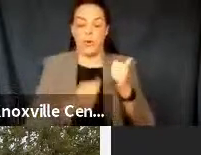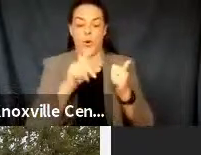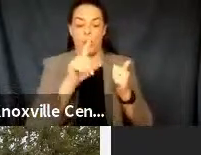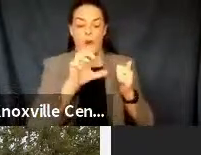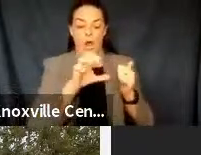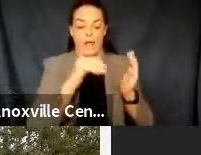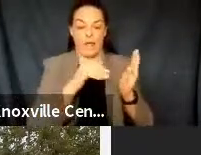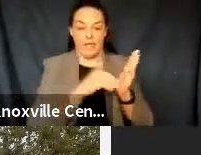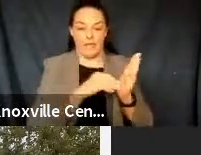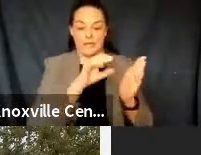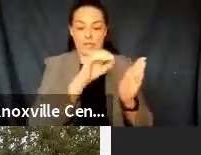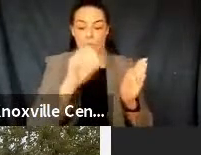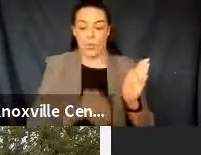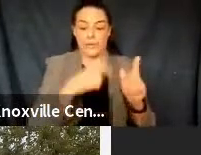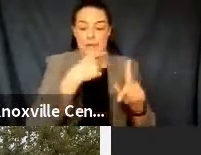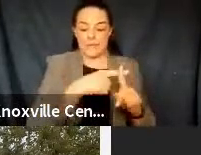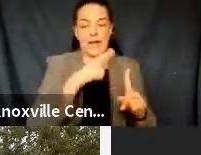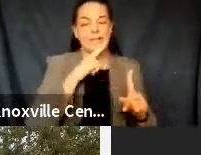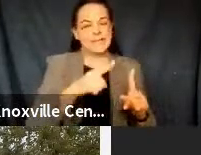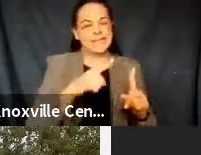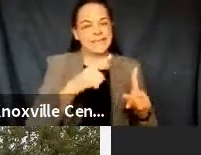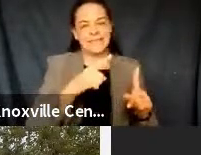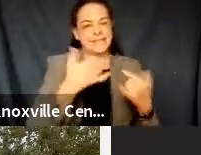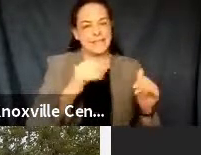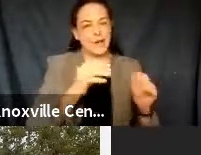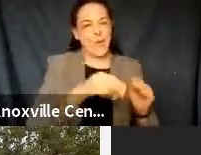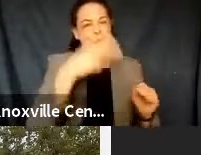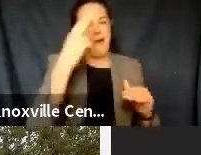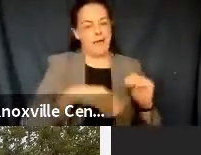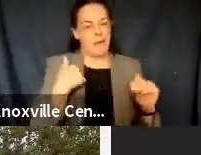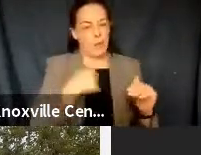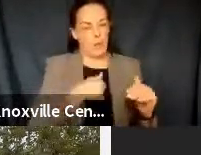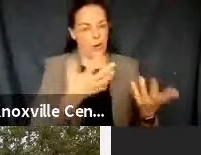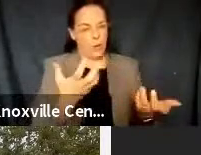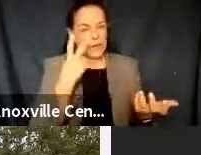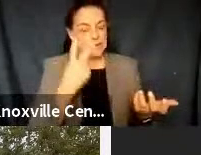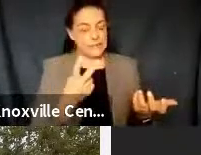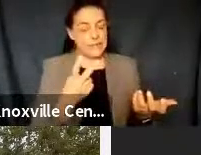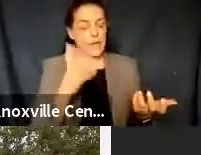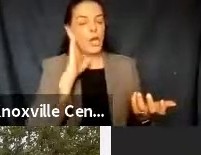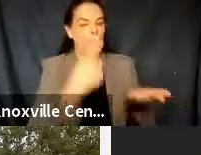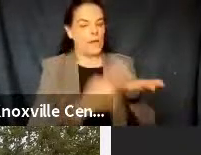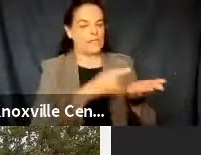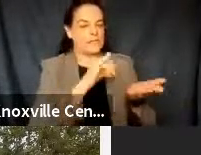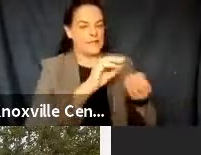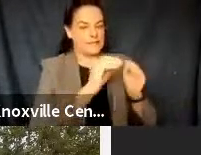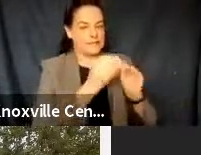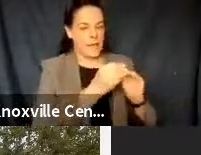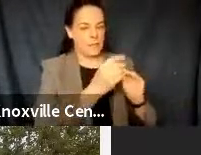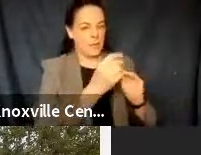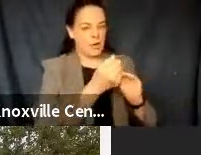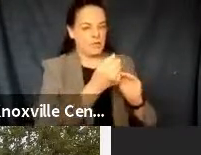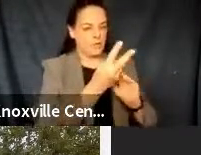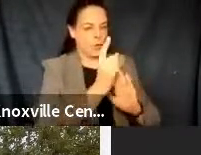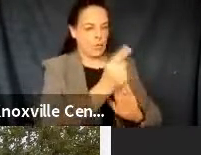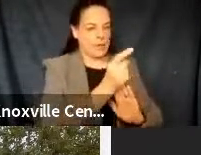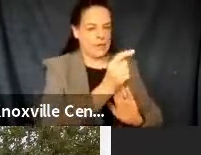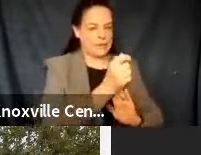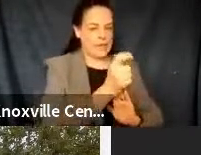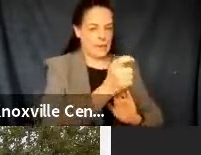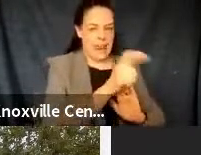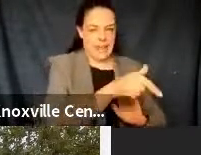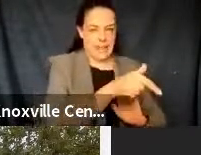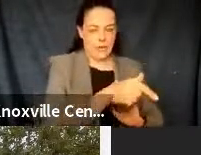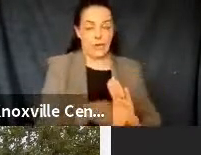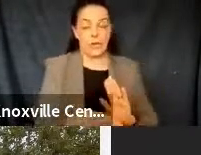percent positive is still higher than what we would like to see. We will review those figures in just a few minutes under our supplemental data.